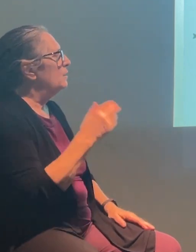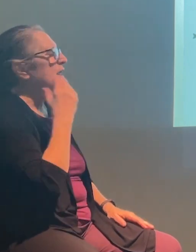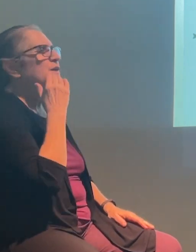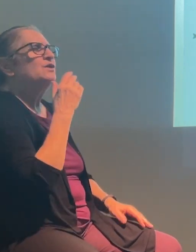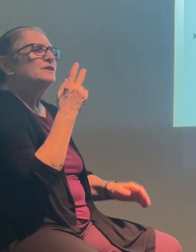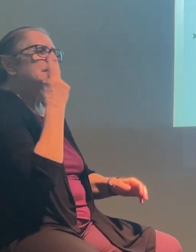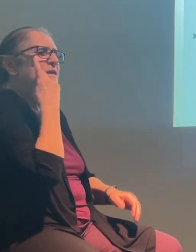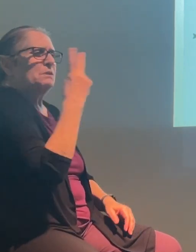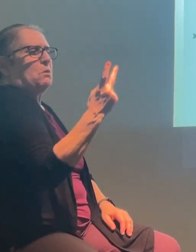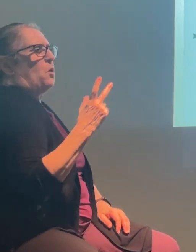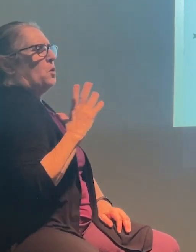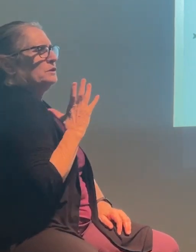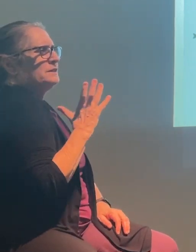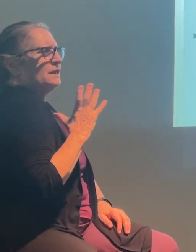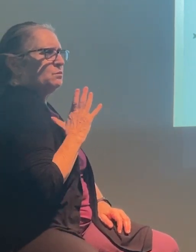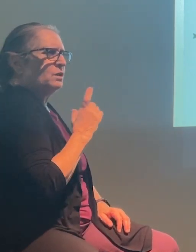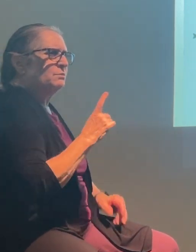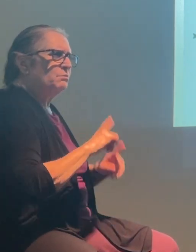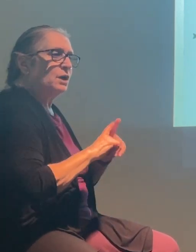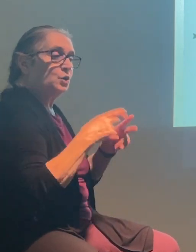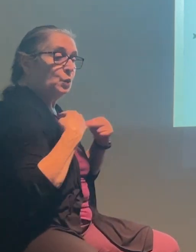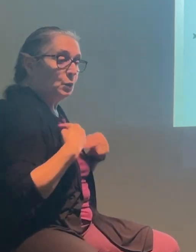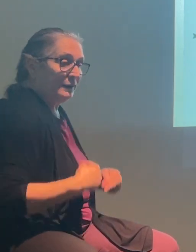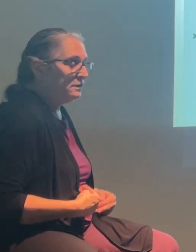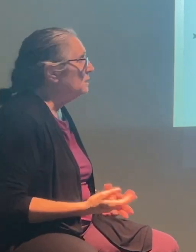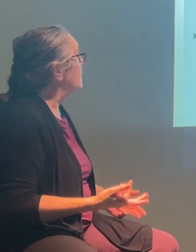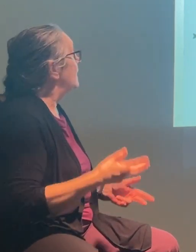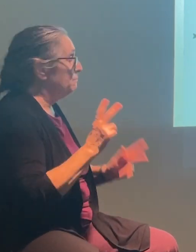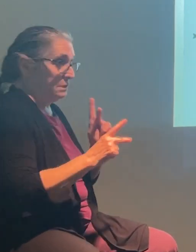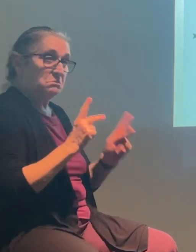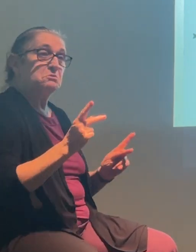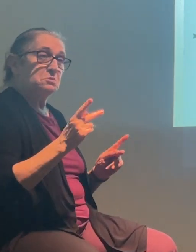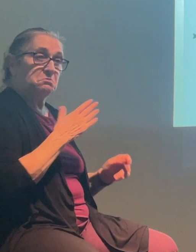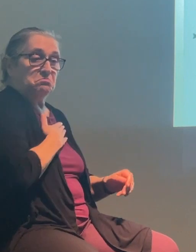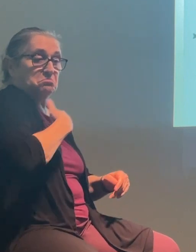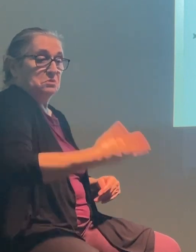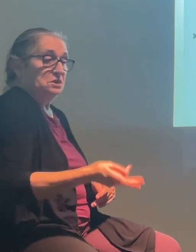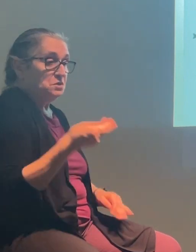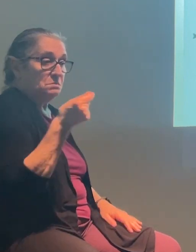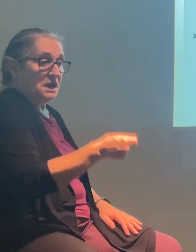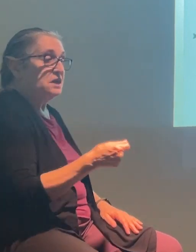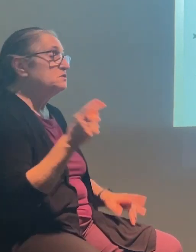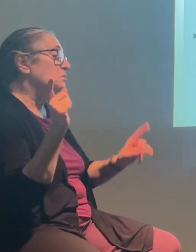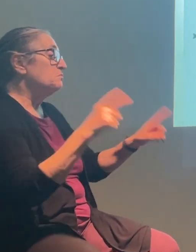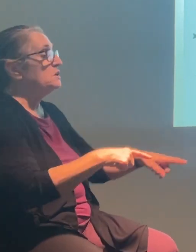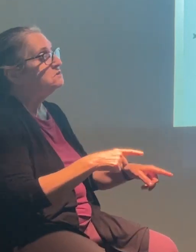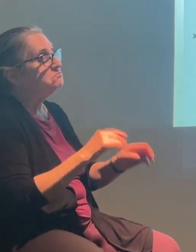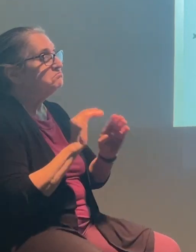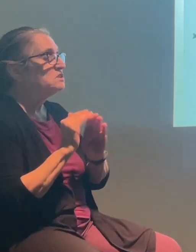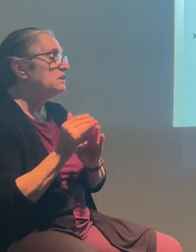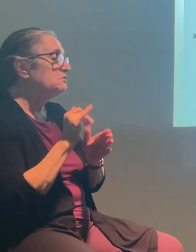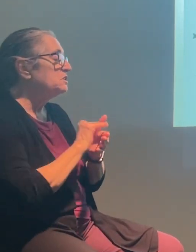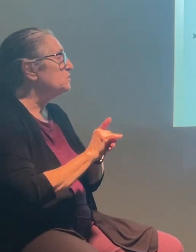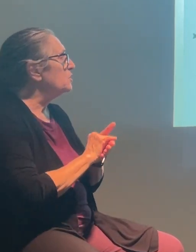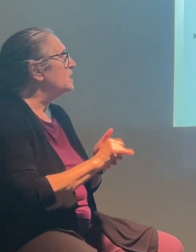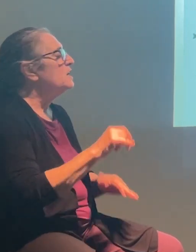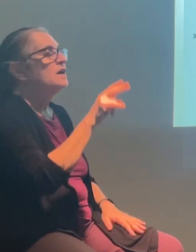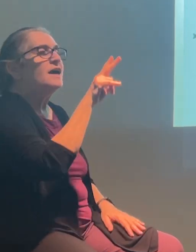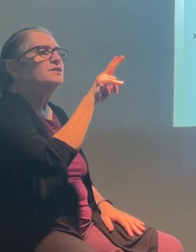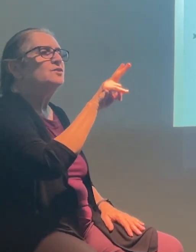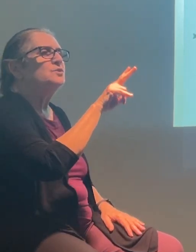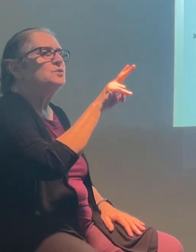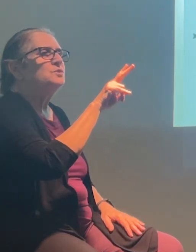human. And people were willing to pay, the price for it. So once in town, he rented a studio at 291 Fifth